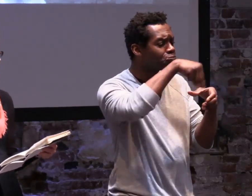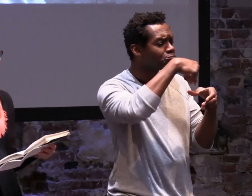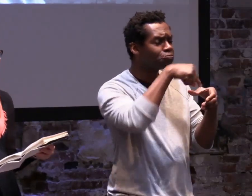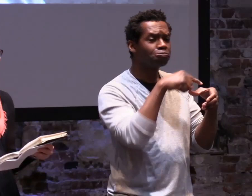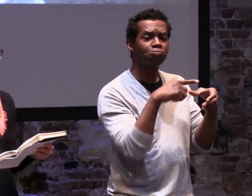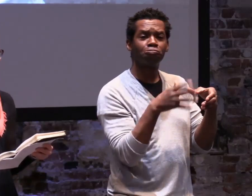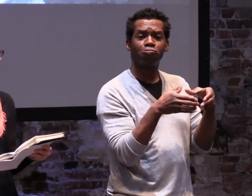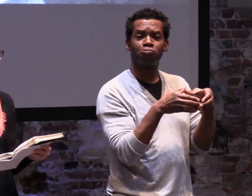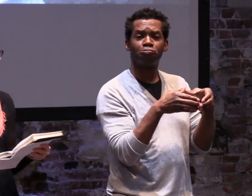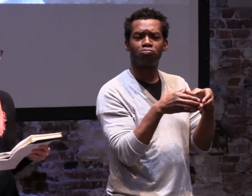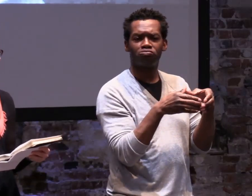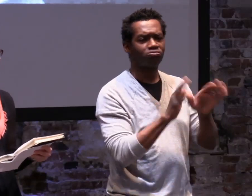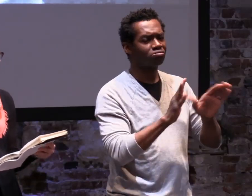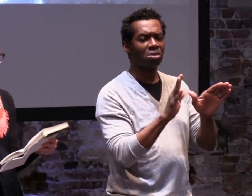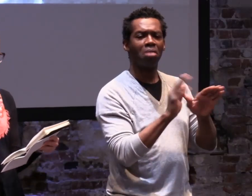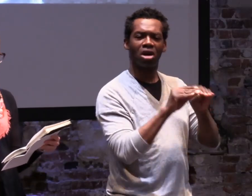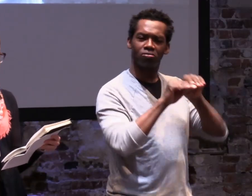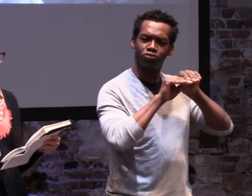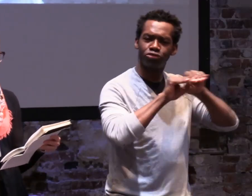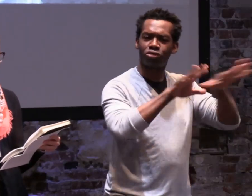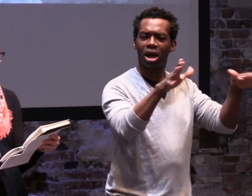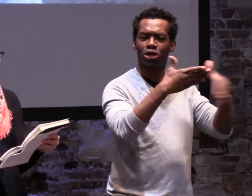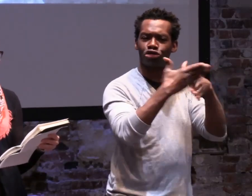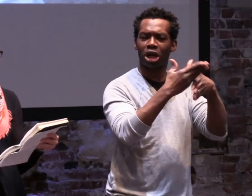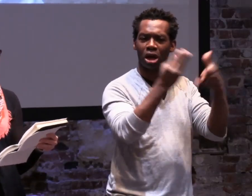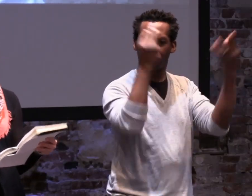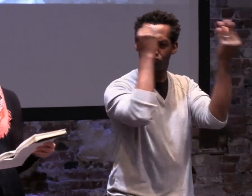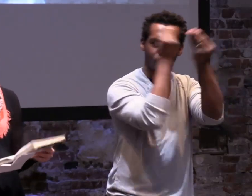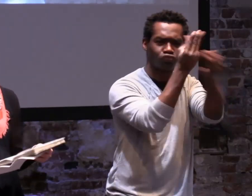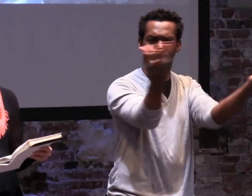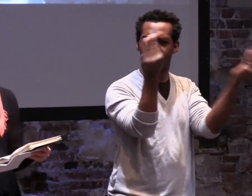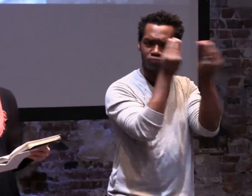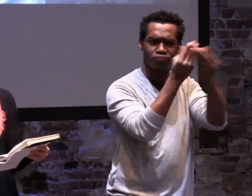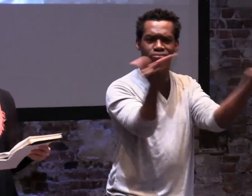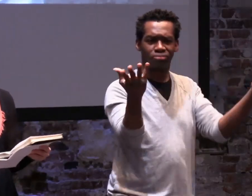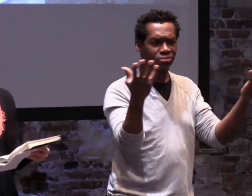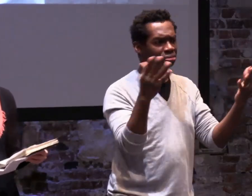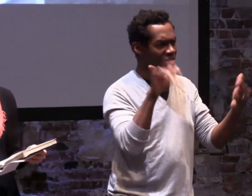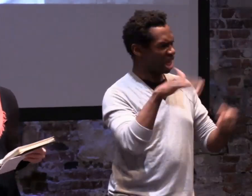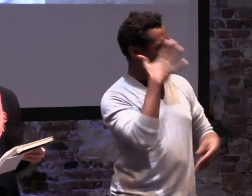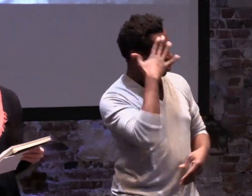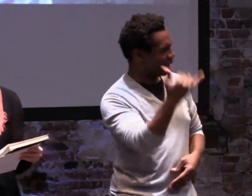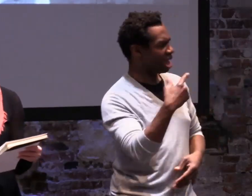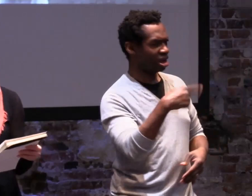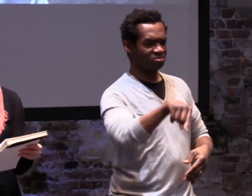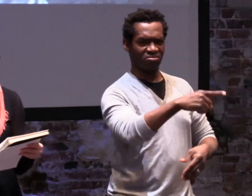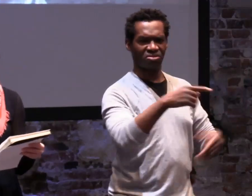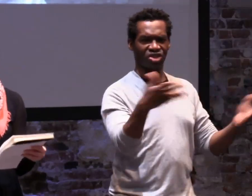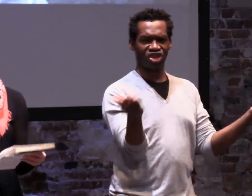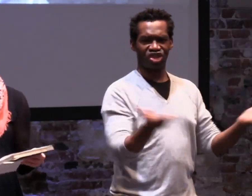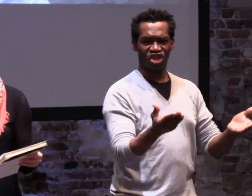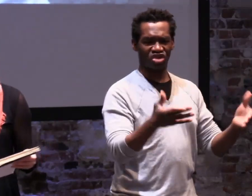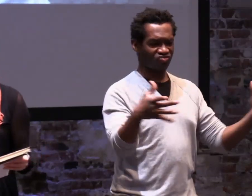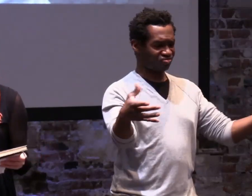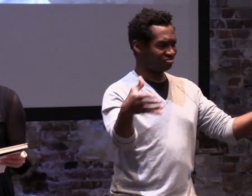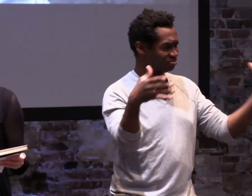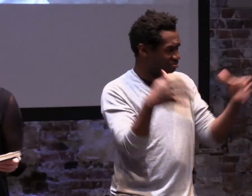We were able to bring all of you here in person But there are so many more people that